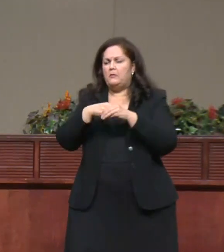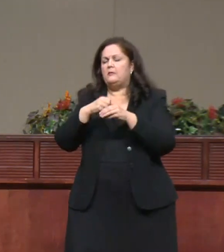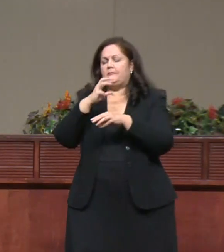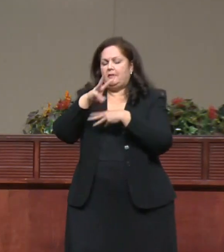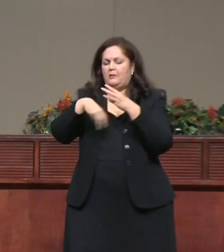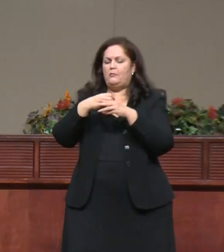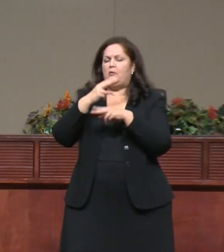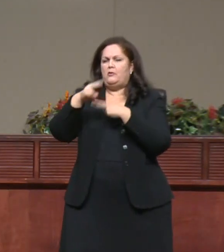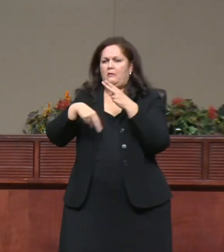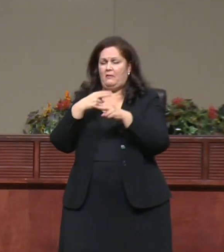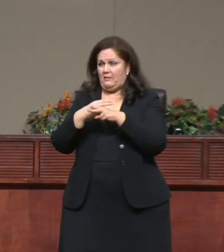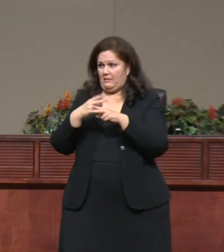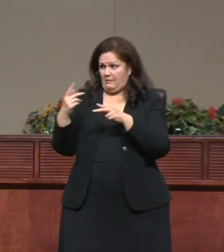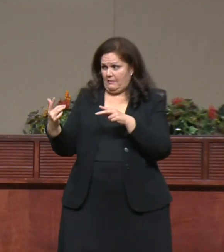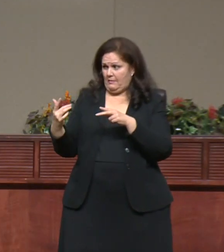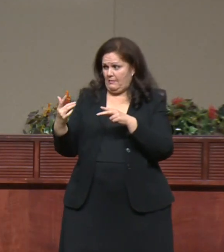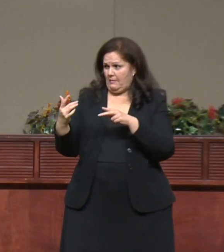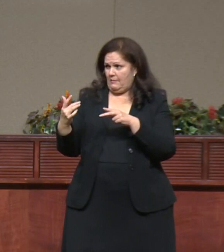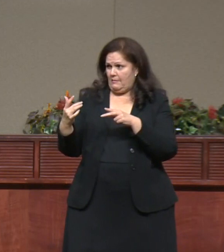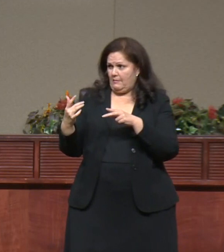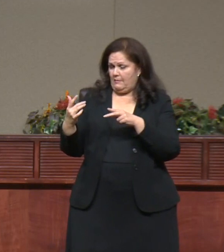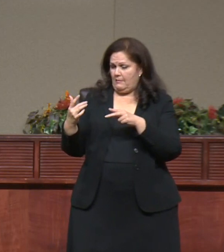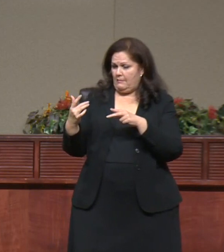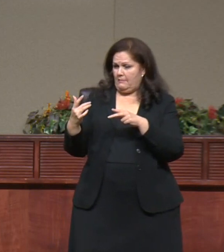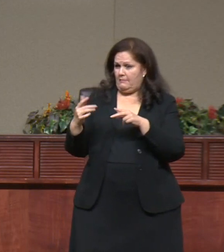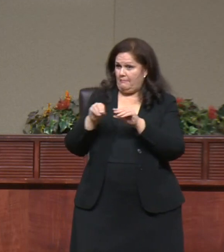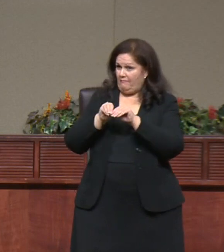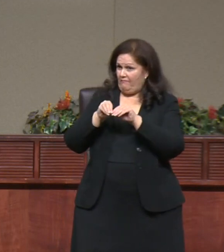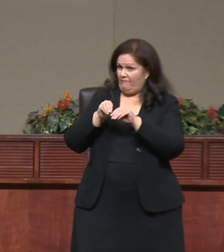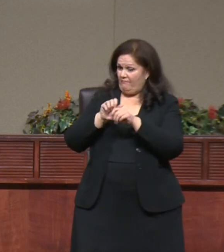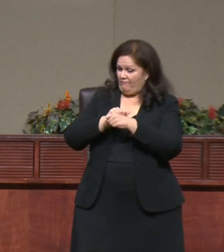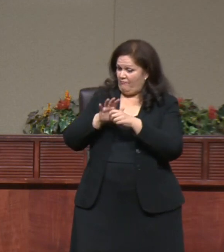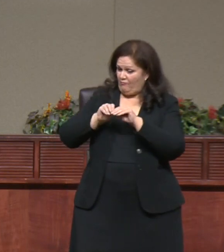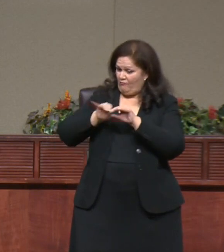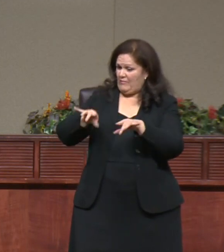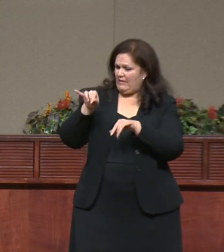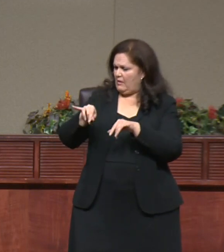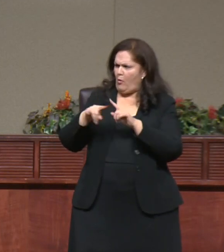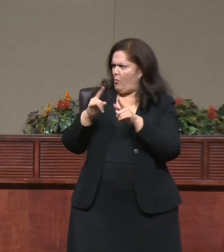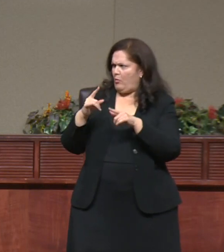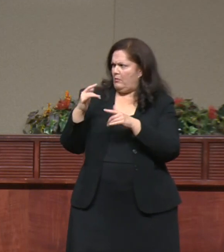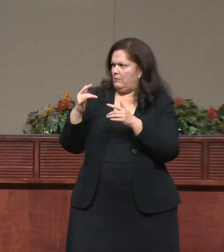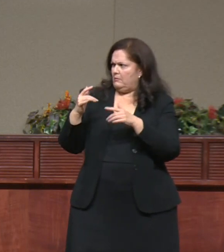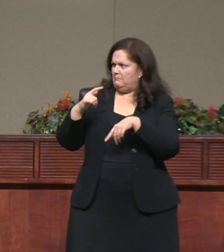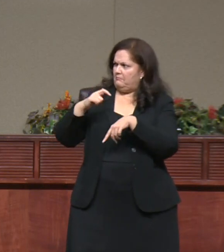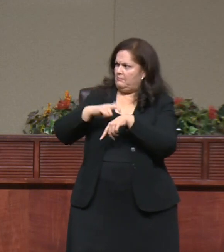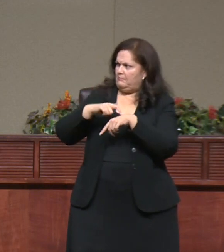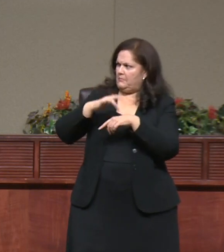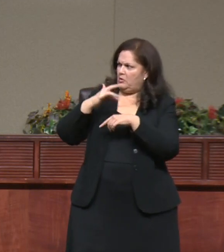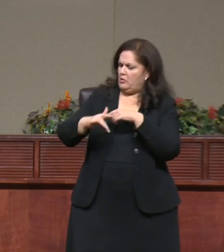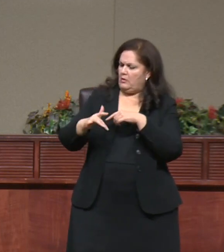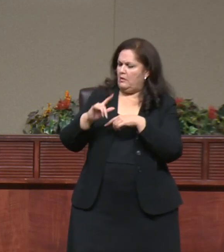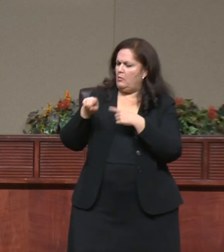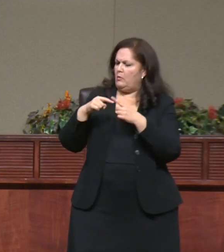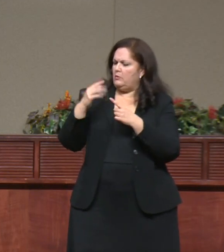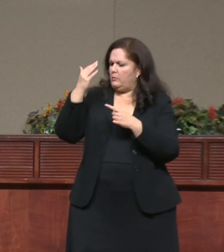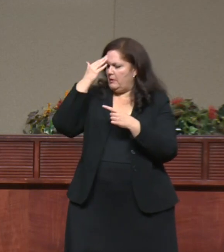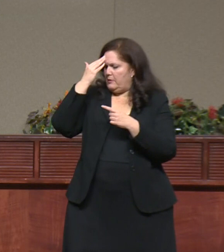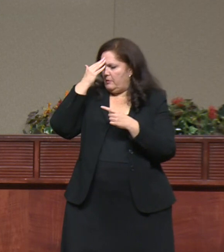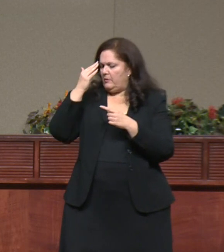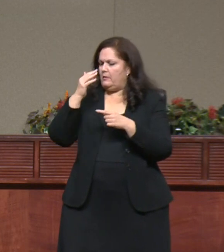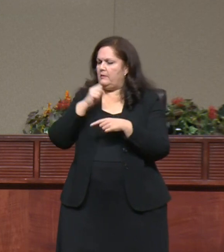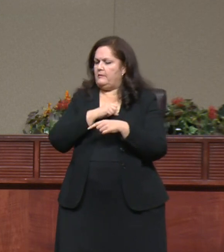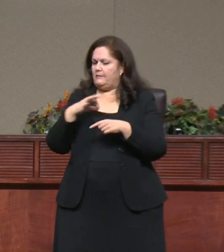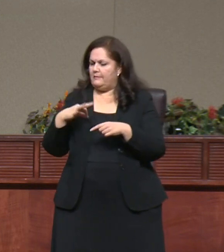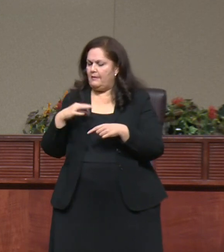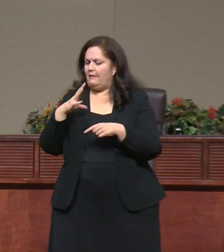cases connected to this past weekend, or is it too early to know? And if it is too early, when might we know if visitors and theme park employees have